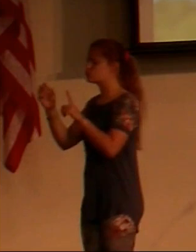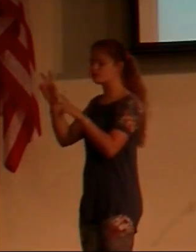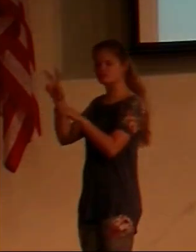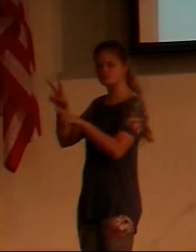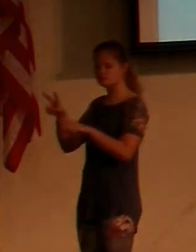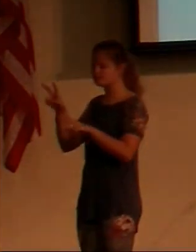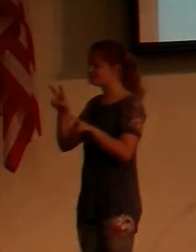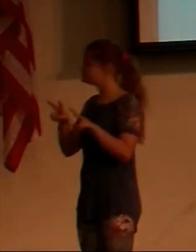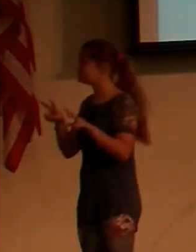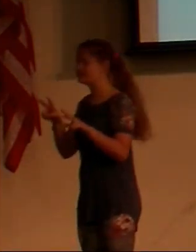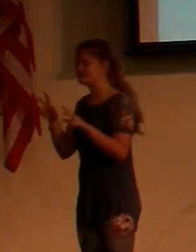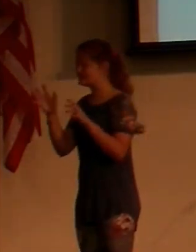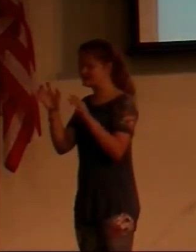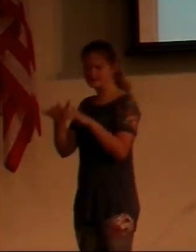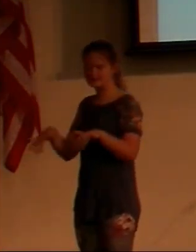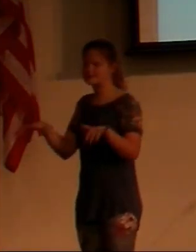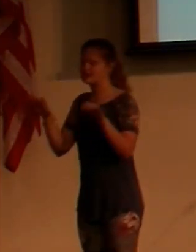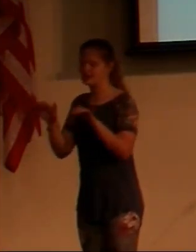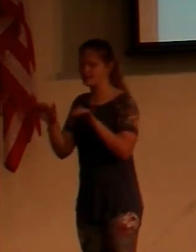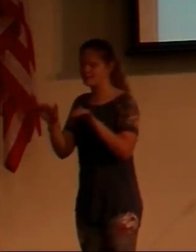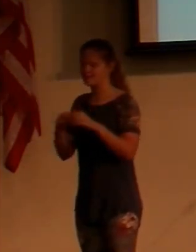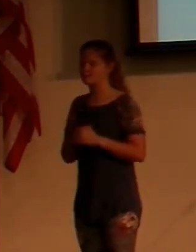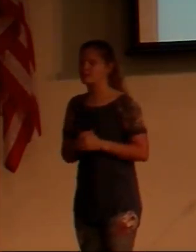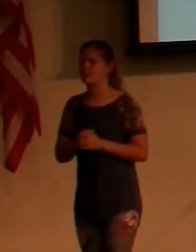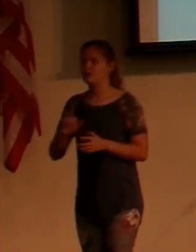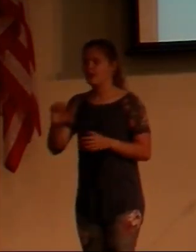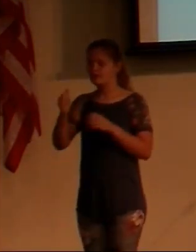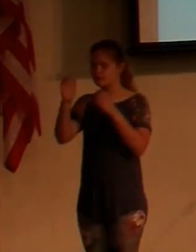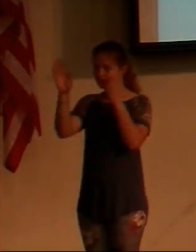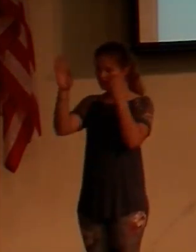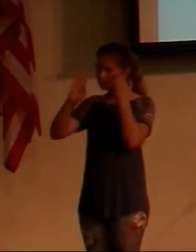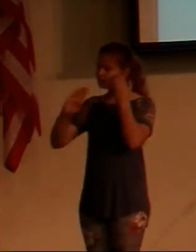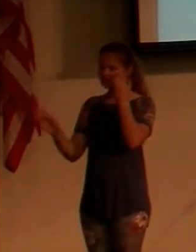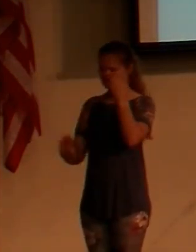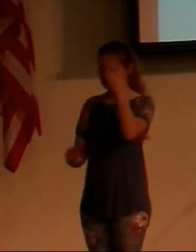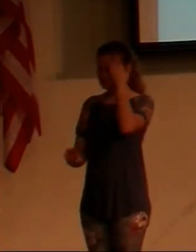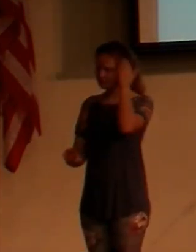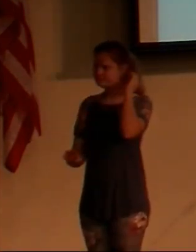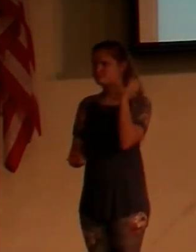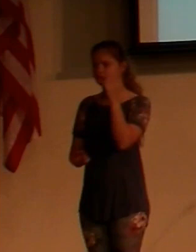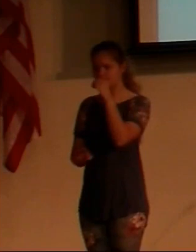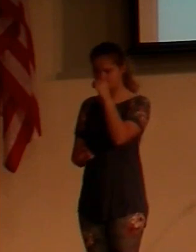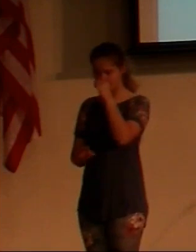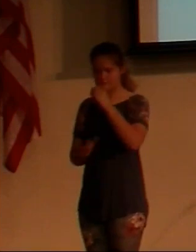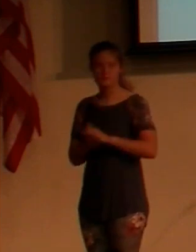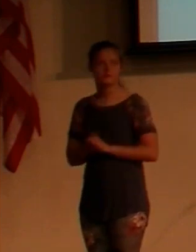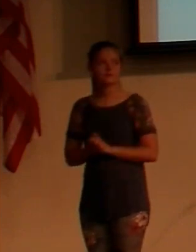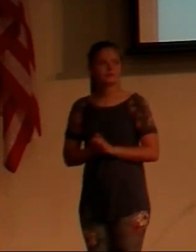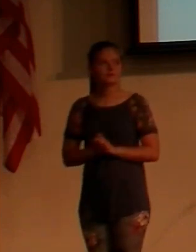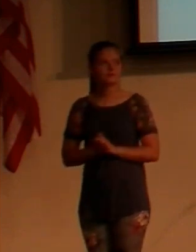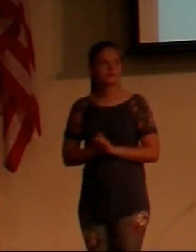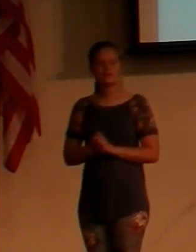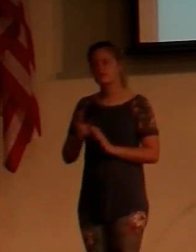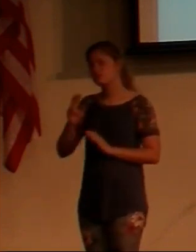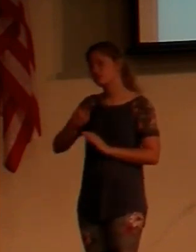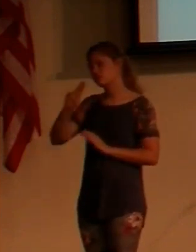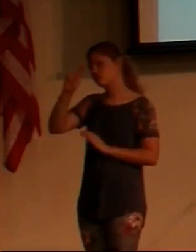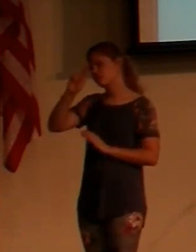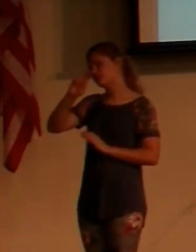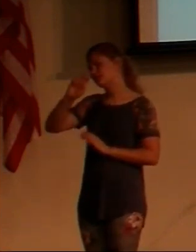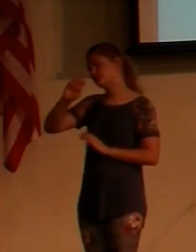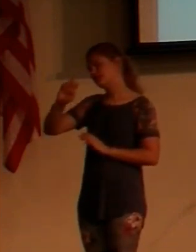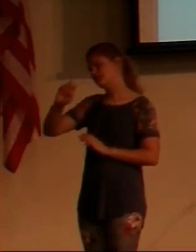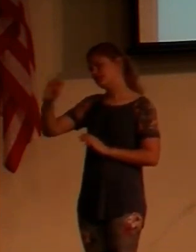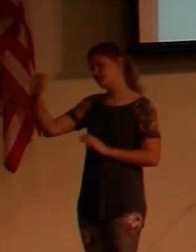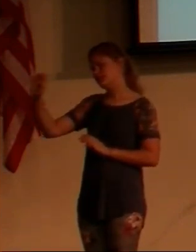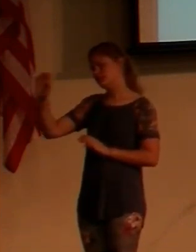Antigua. The next trip was down in Belize, which is on the northeast coast of Central America, right